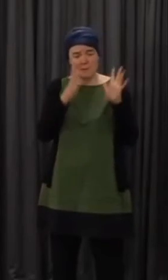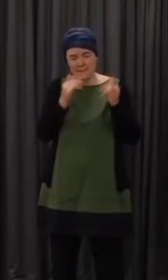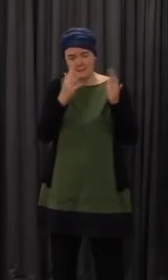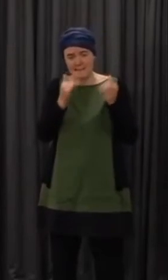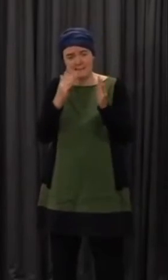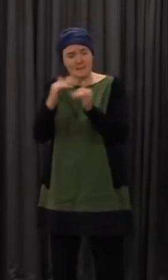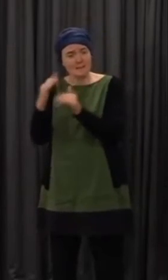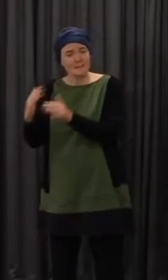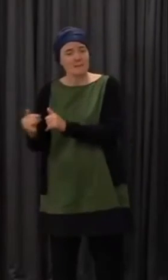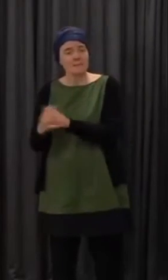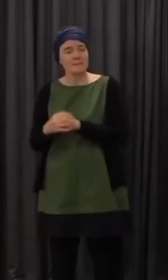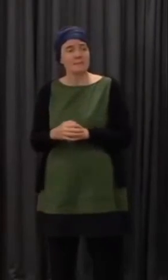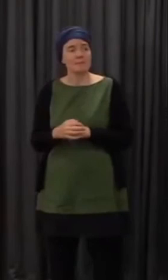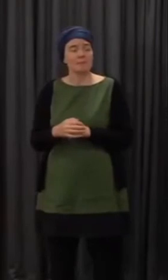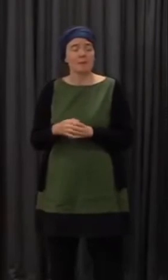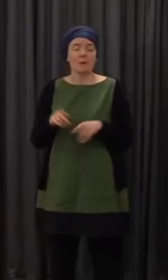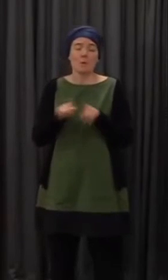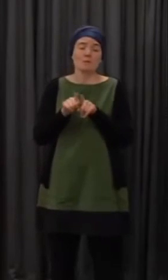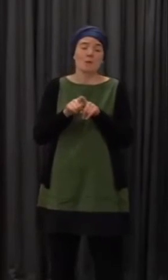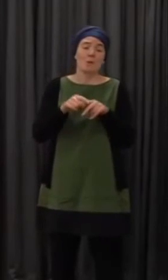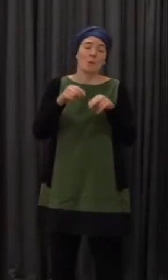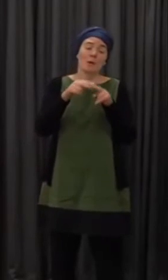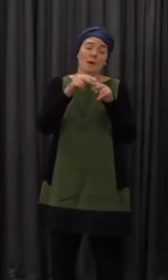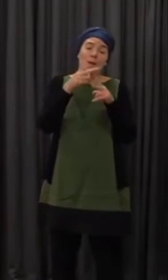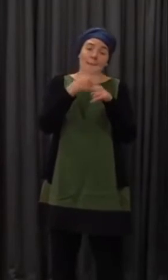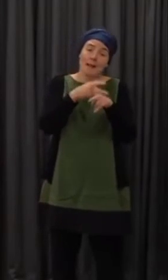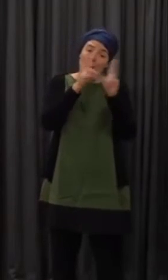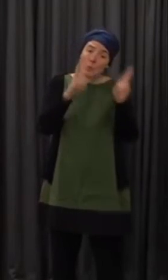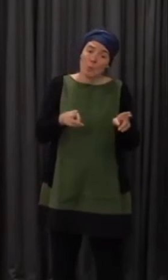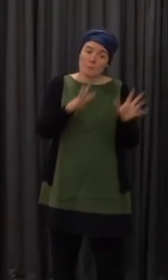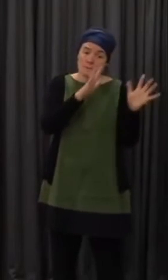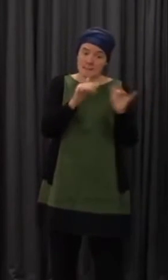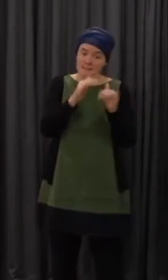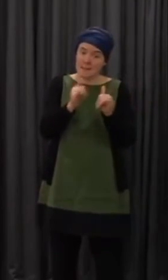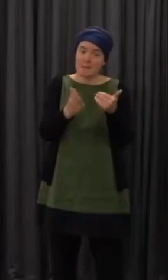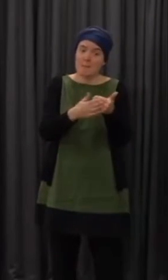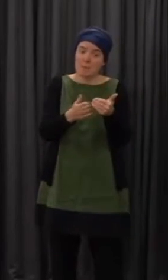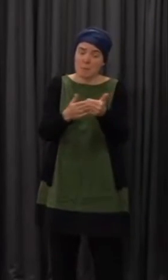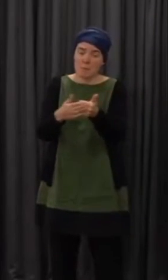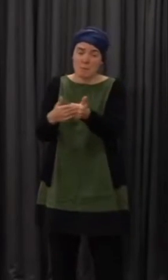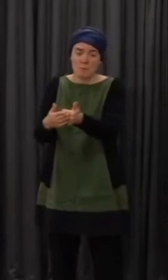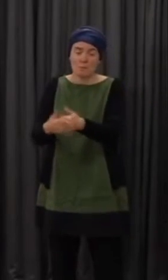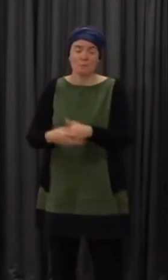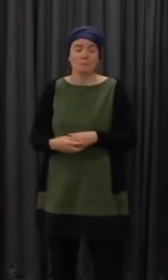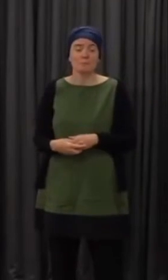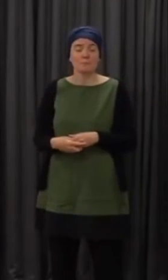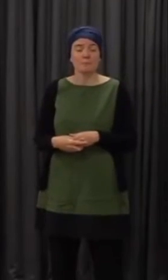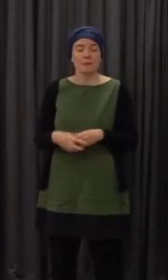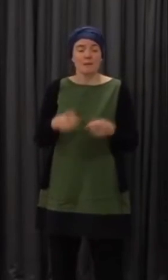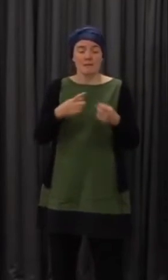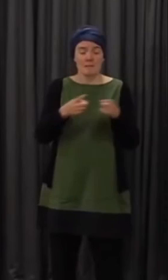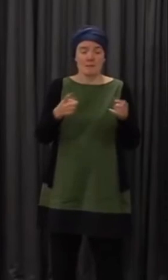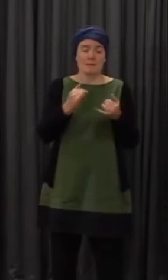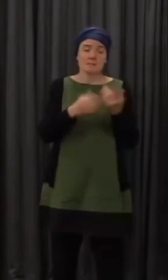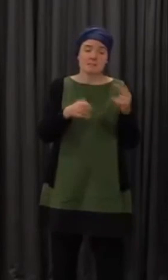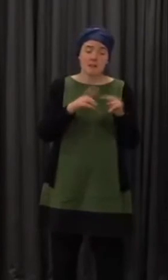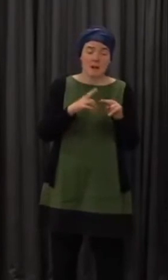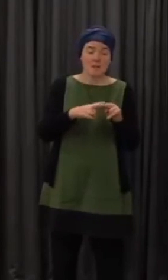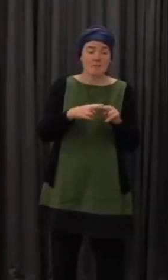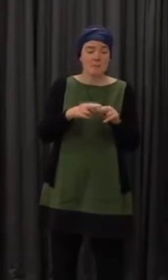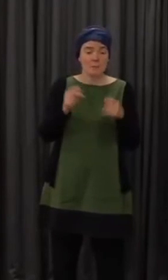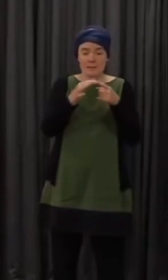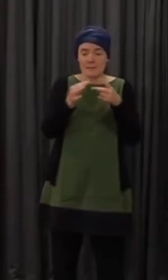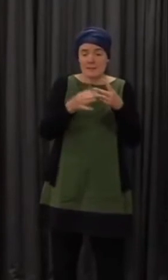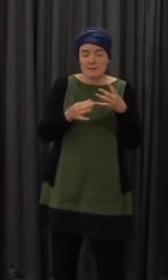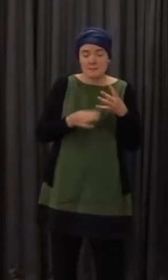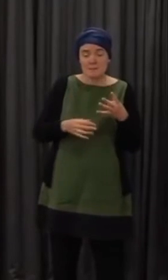we've extended testing in care homes as well. Asymptomatic staff are being tested in care homes